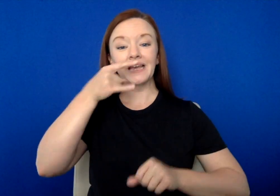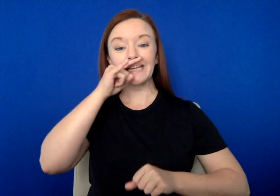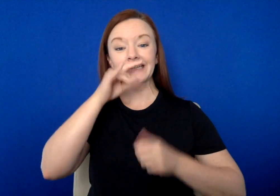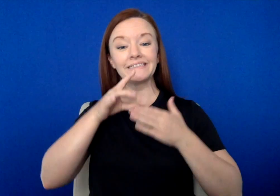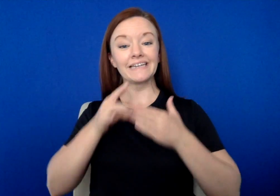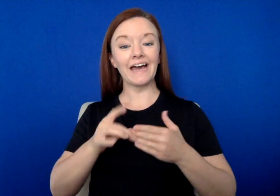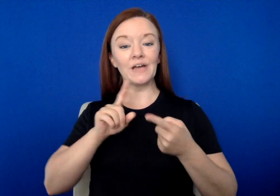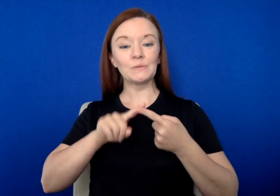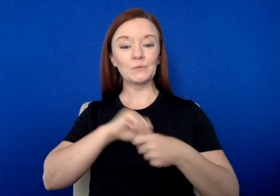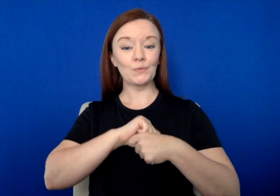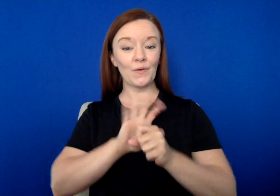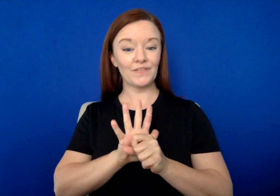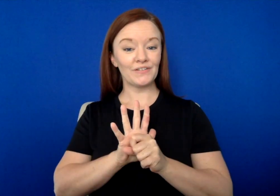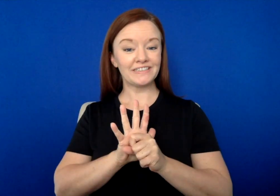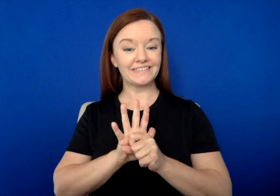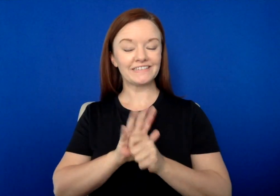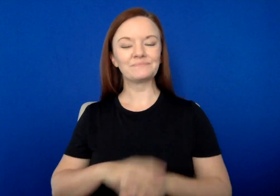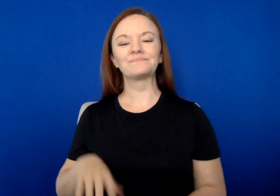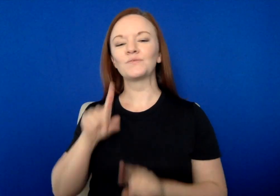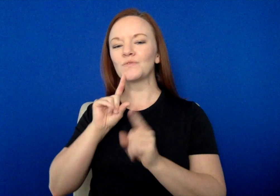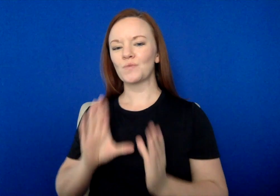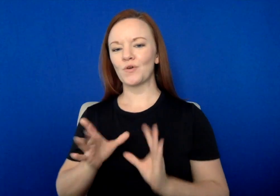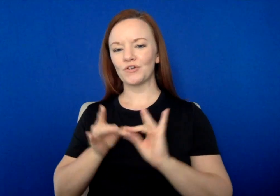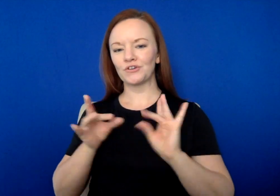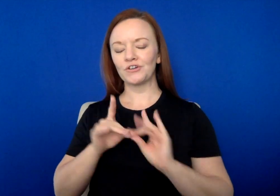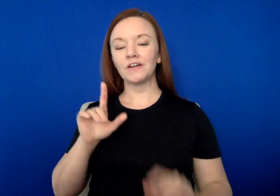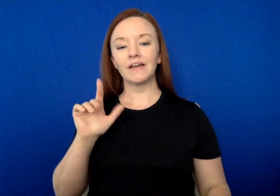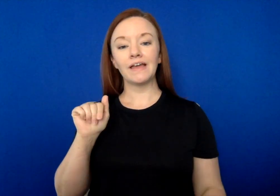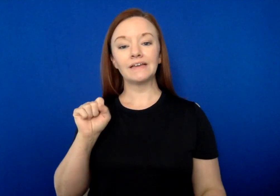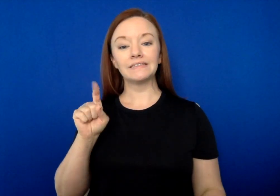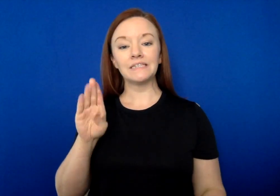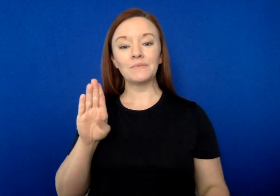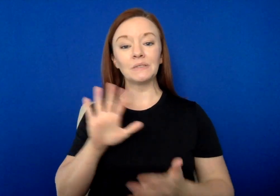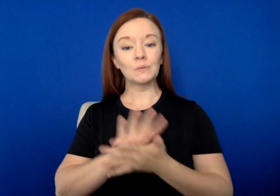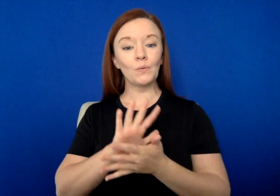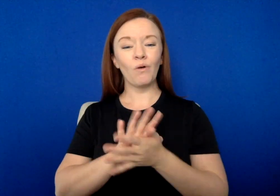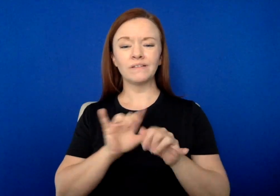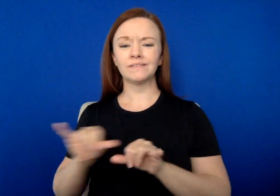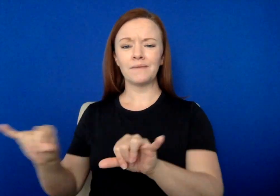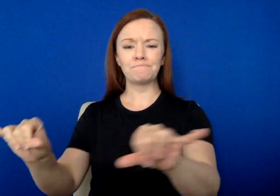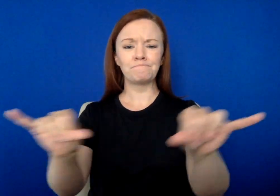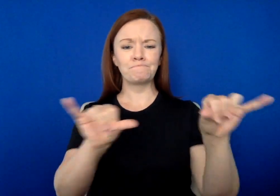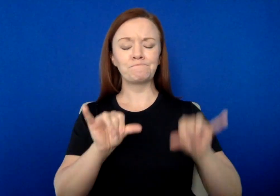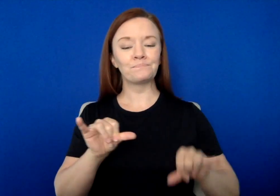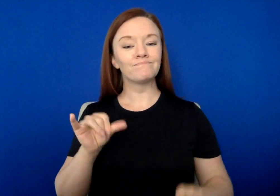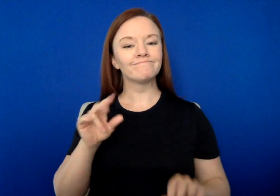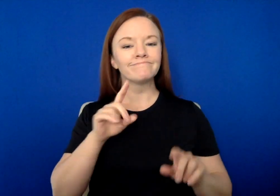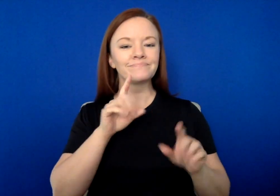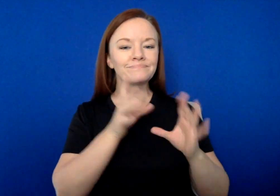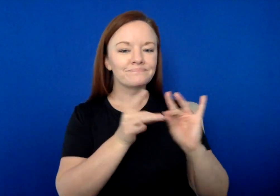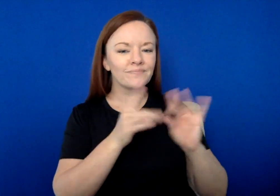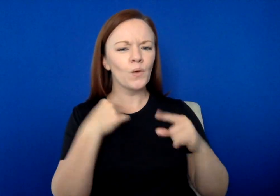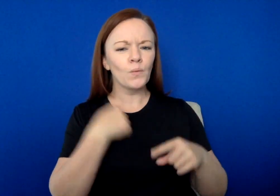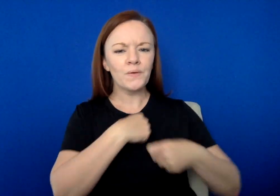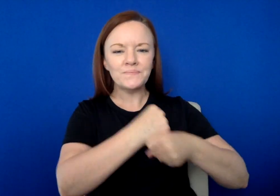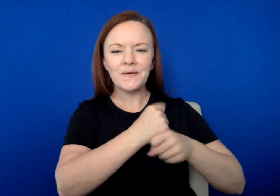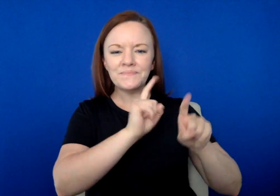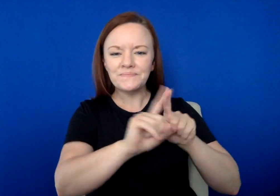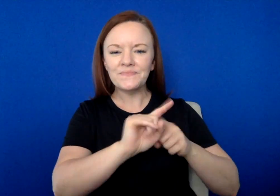a kid's guide to coronavirus. ASDB schools are like any other right now. We're making a bunch of videos to help you with your